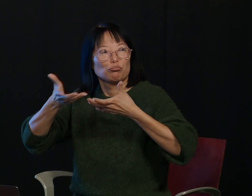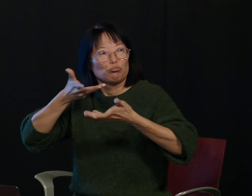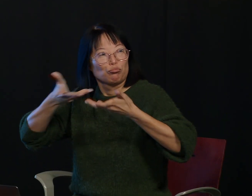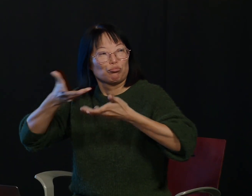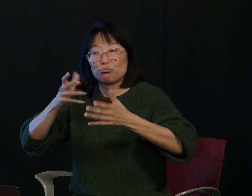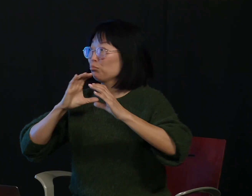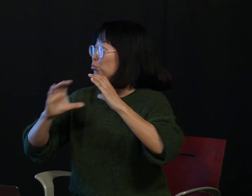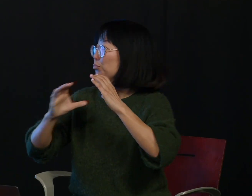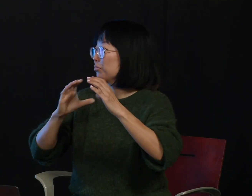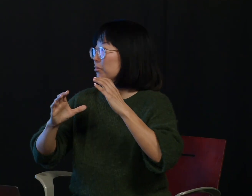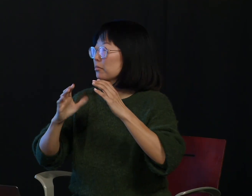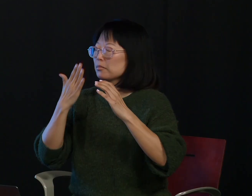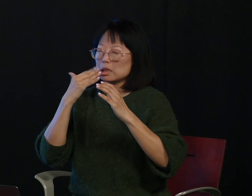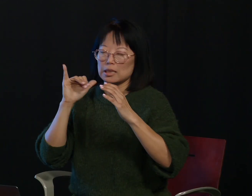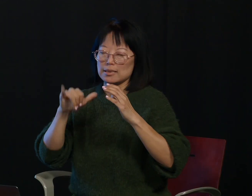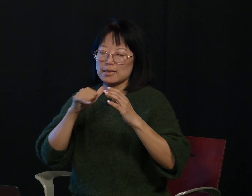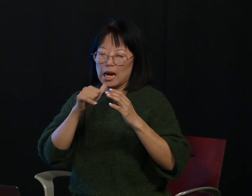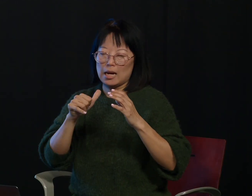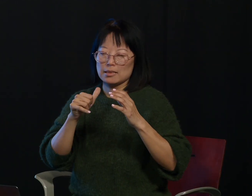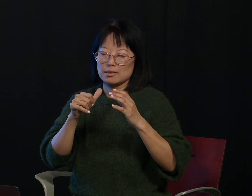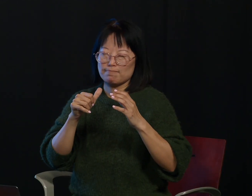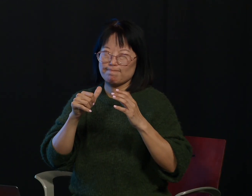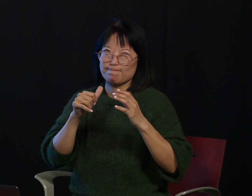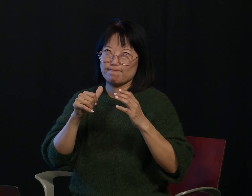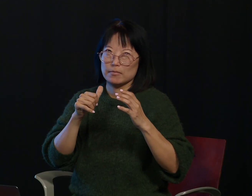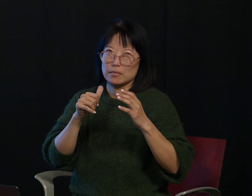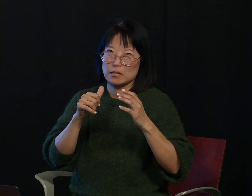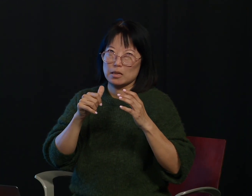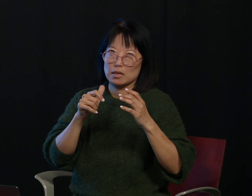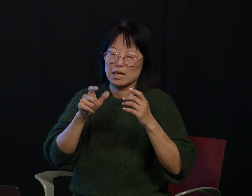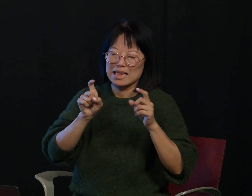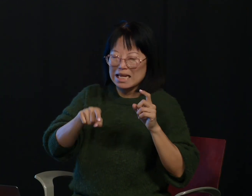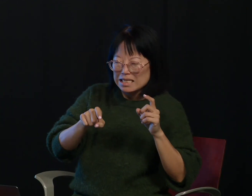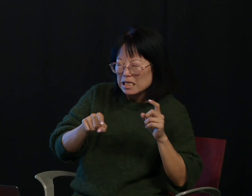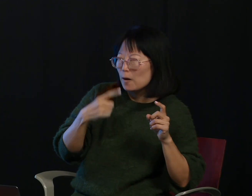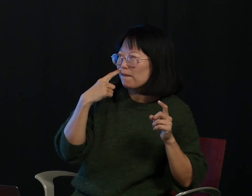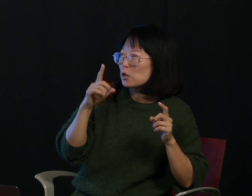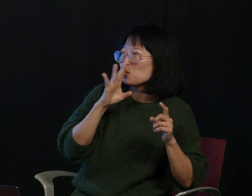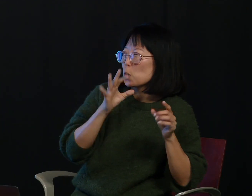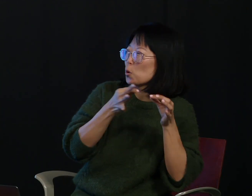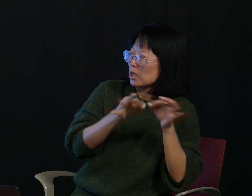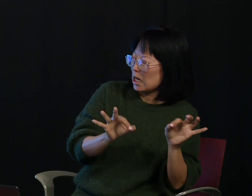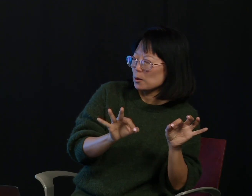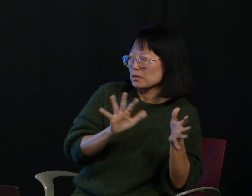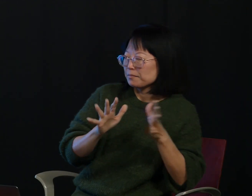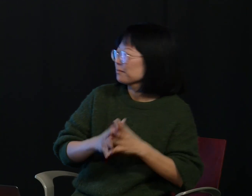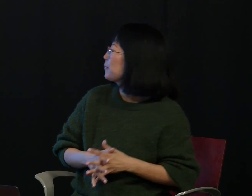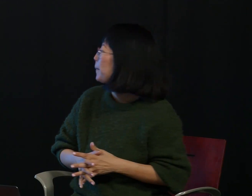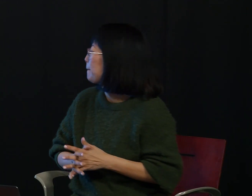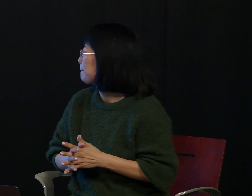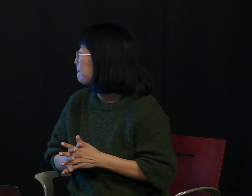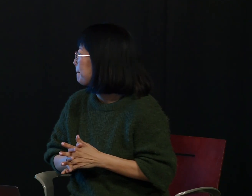understood and communicate clearly, because that isn't necessary for spoken language.